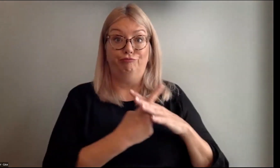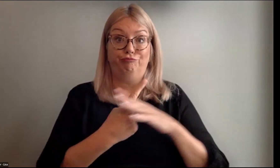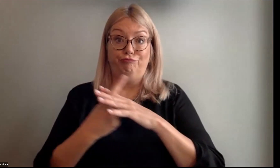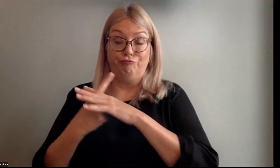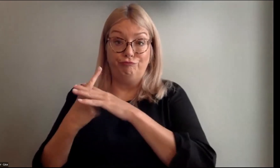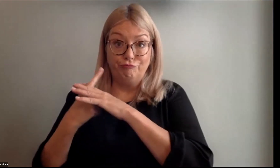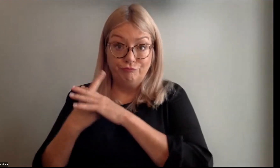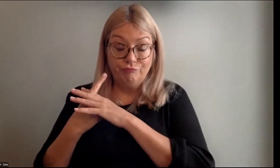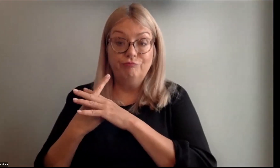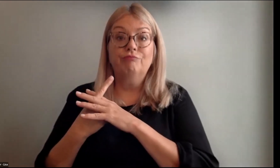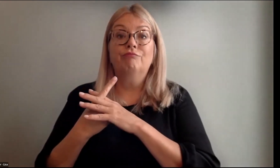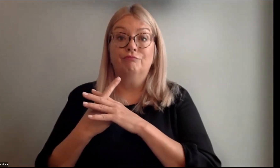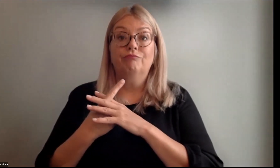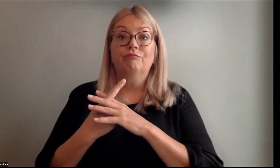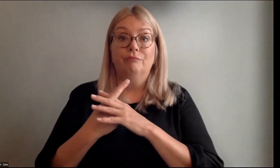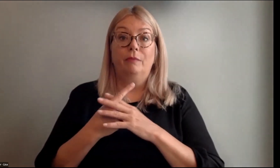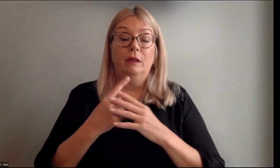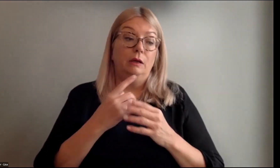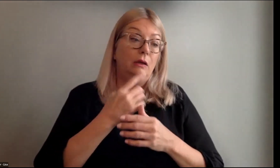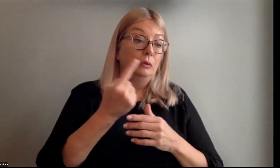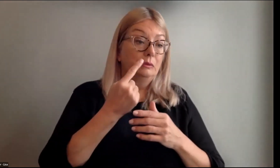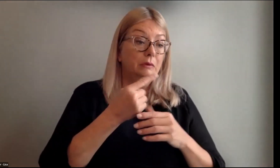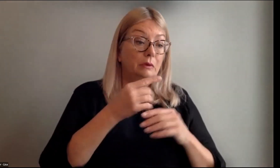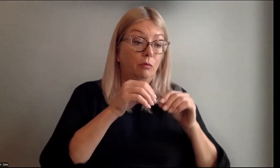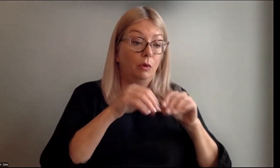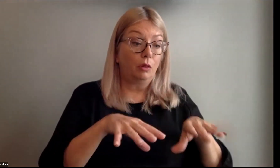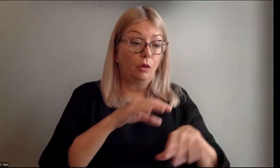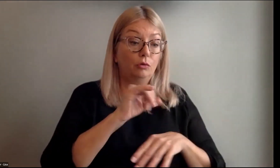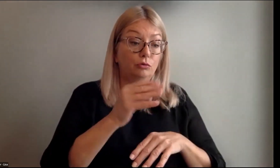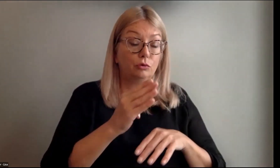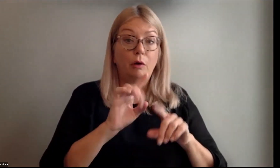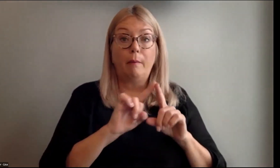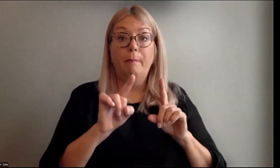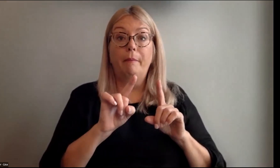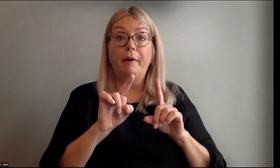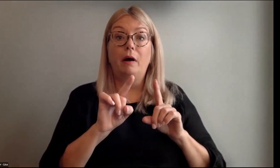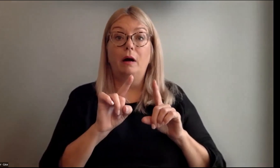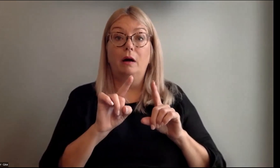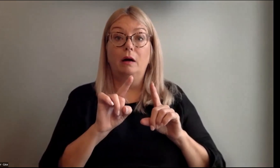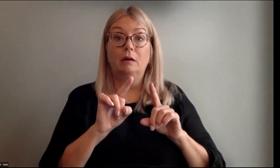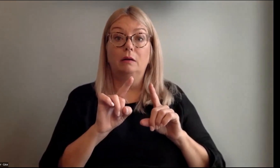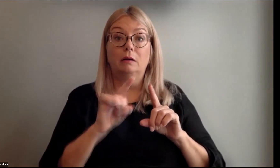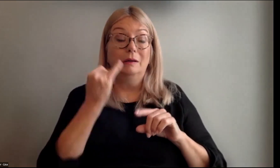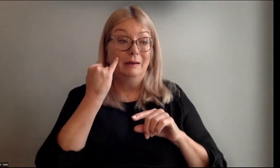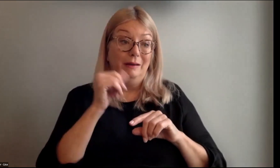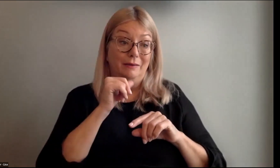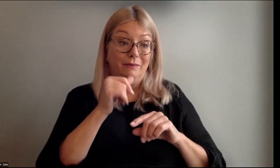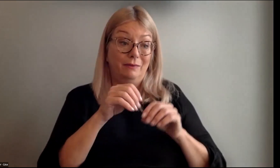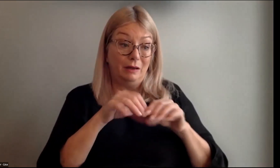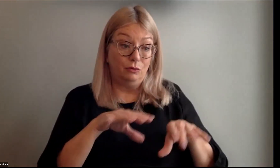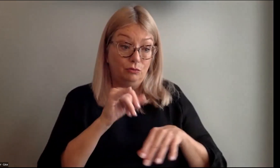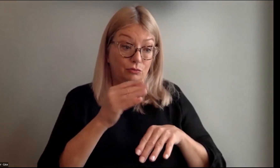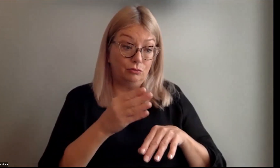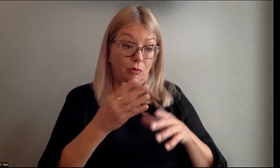someone has lost a job but may otherwise be quote unquote okay. I